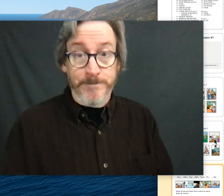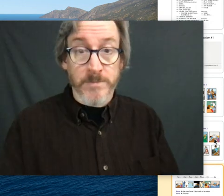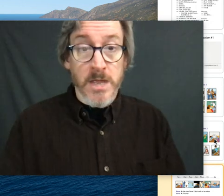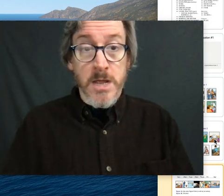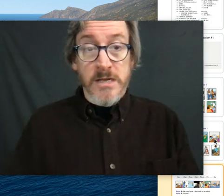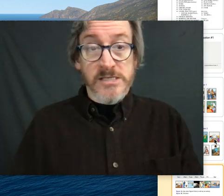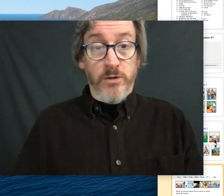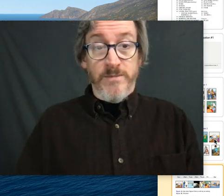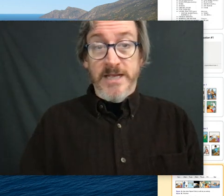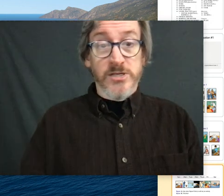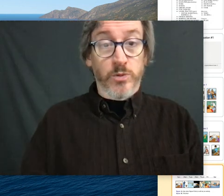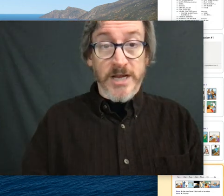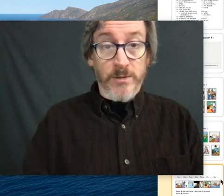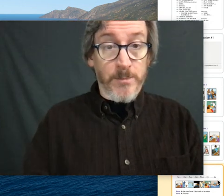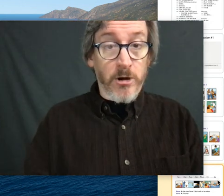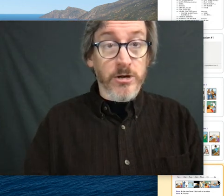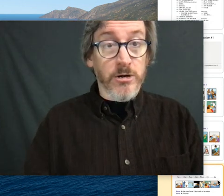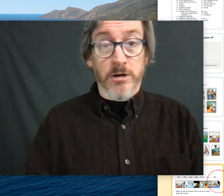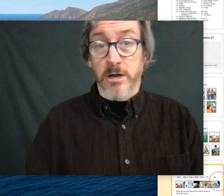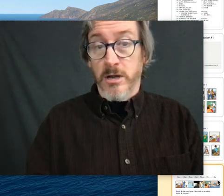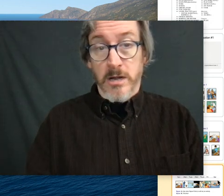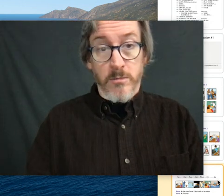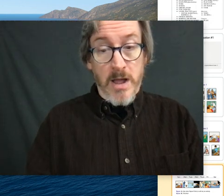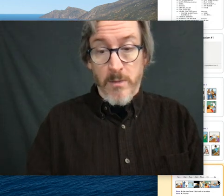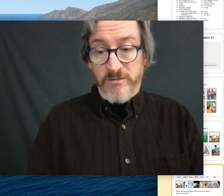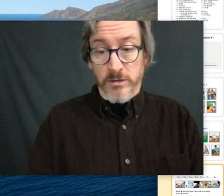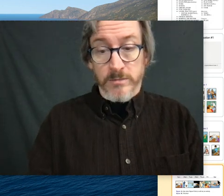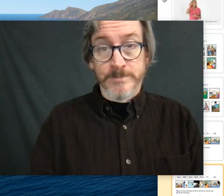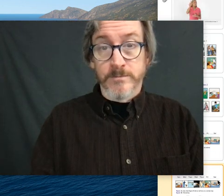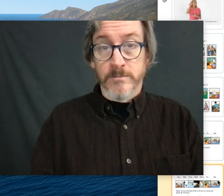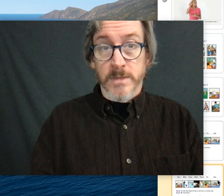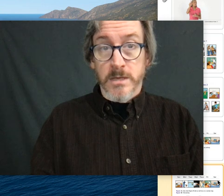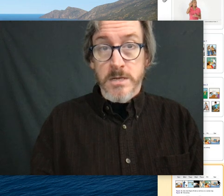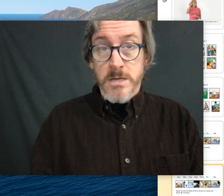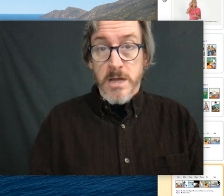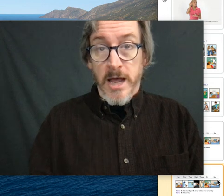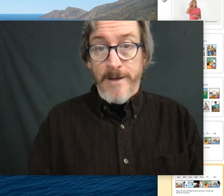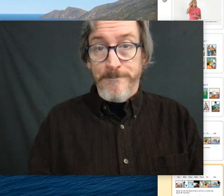work. So if it means working with a partner, however.